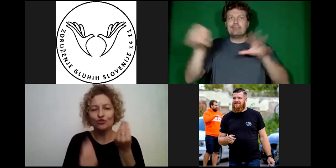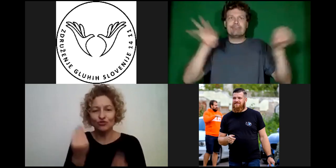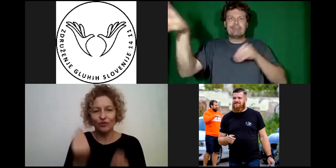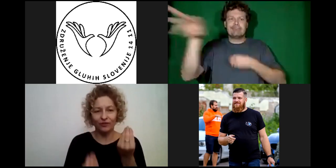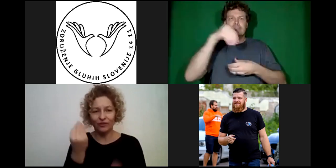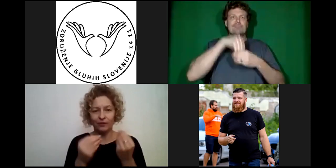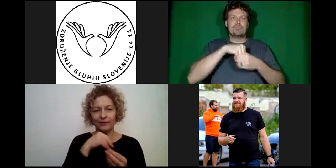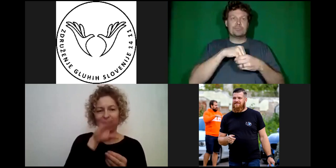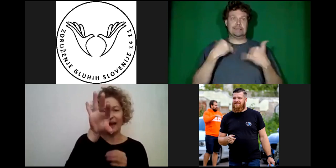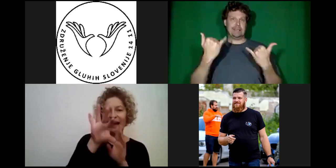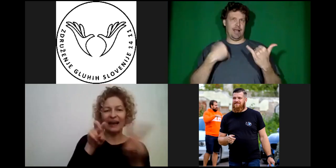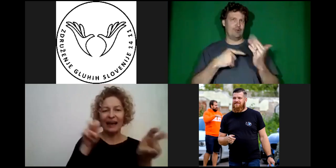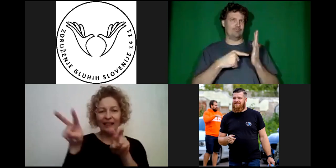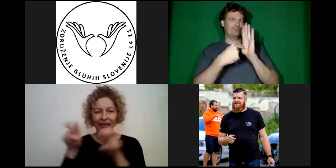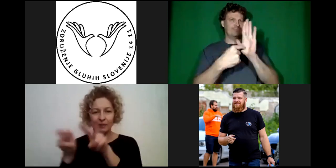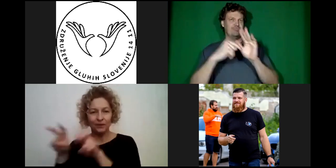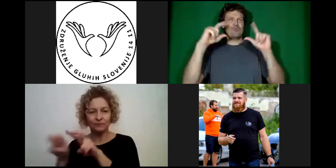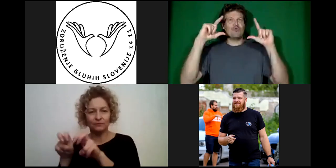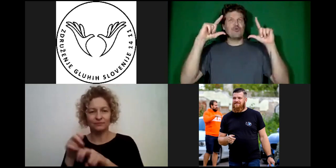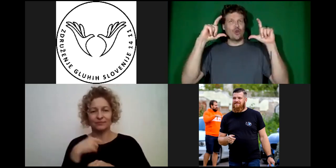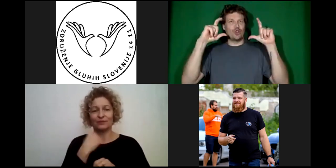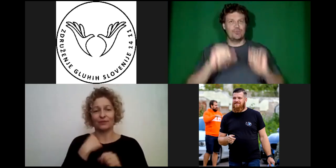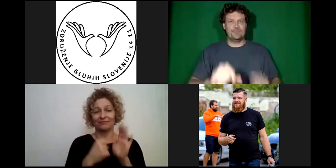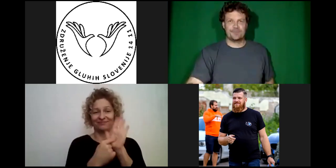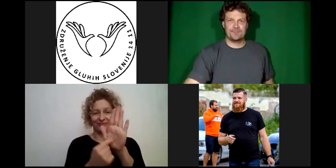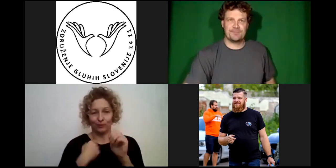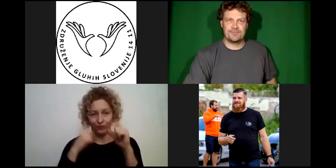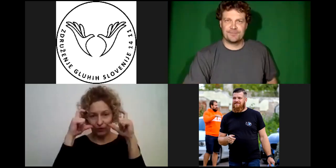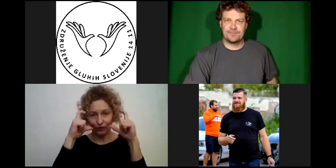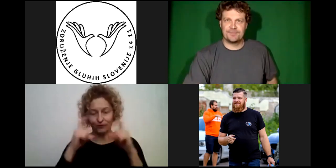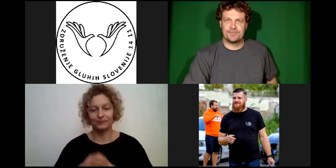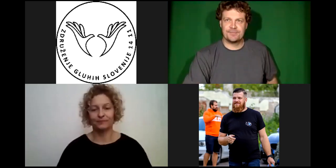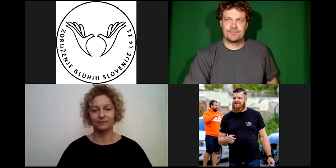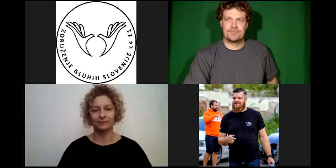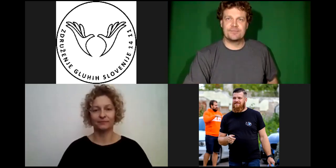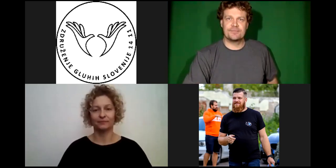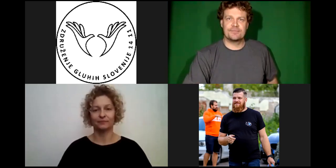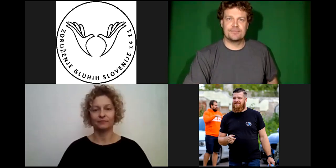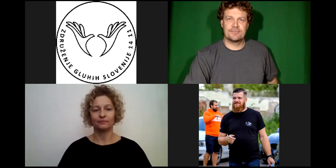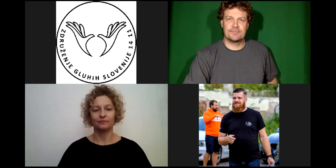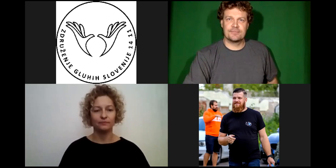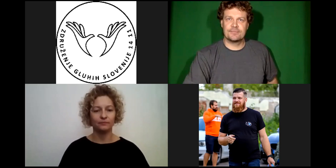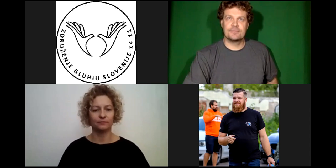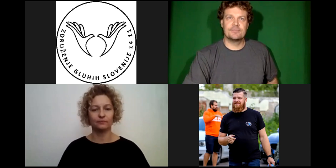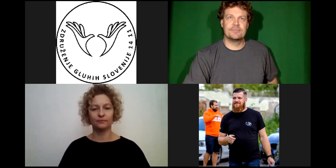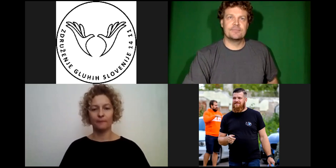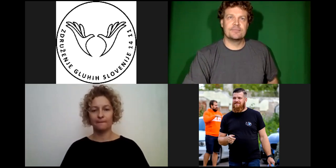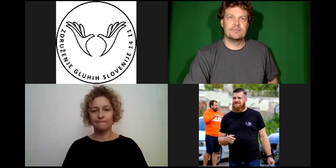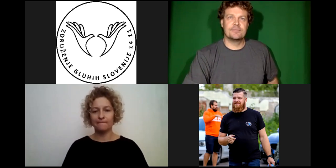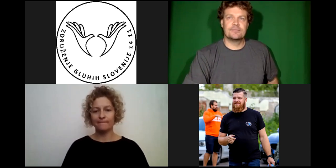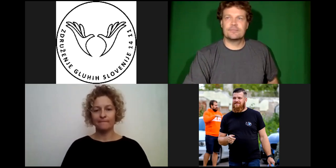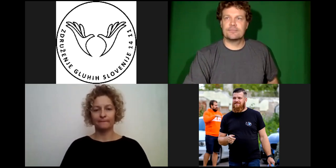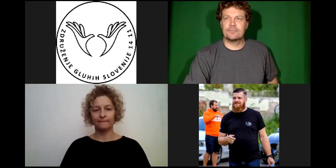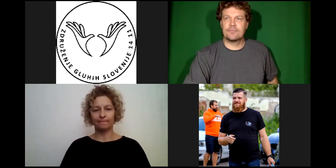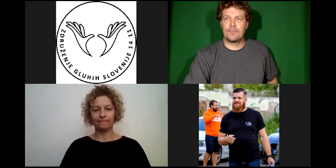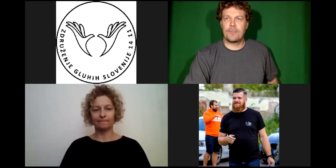And they had they selected the best youth players. And I'm going to show you a picture now of that youth team I was a member